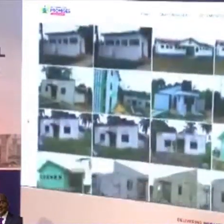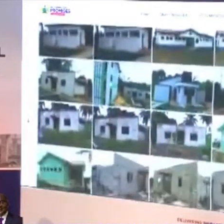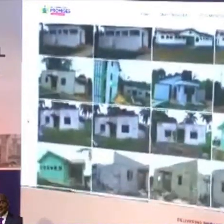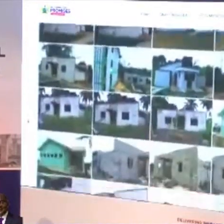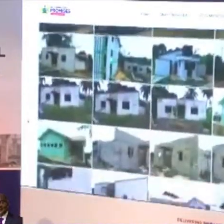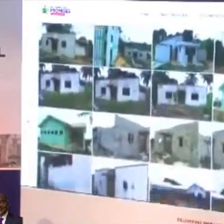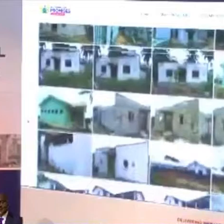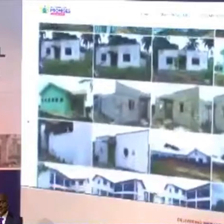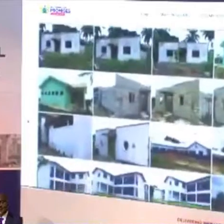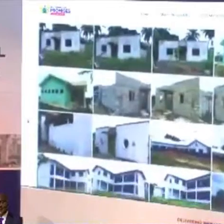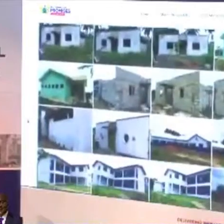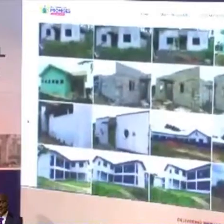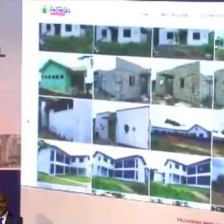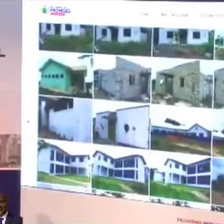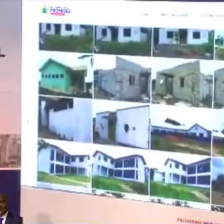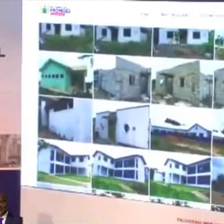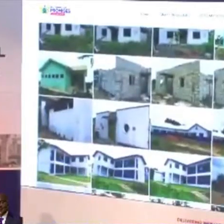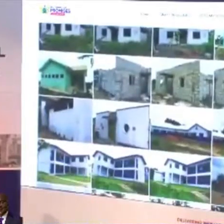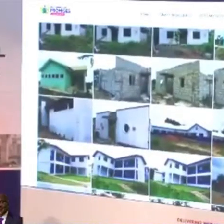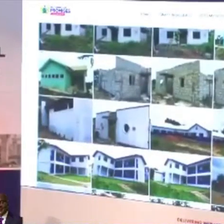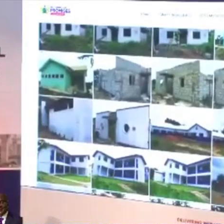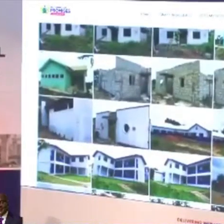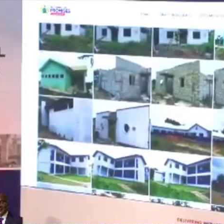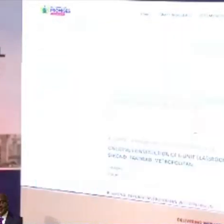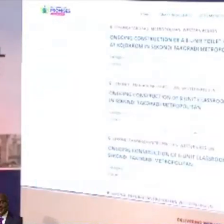Okay, let me see Volta region.